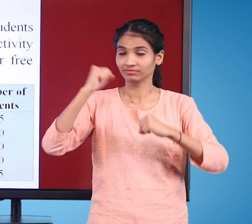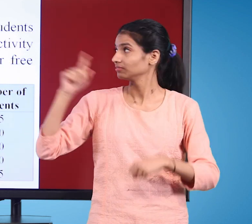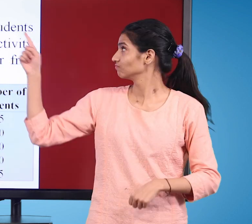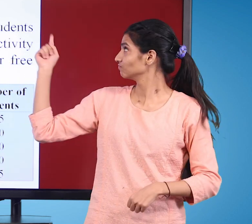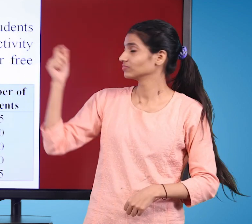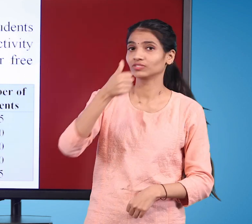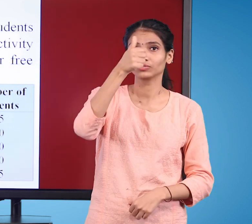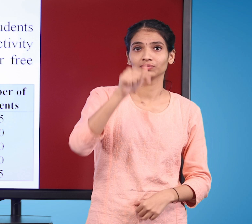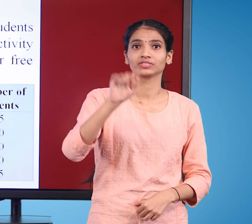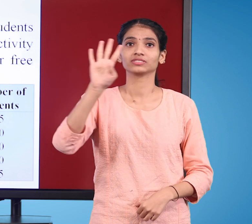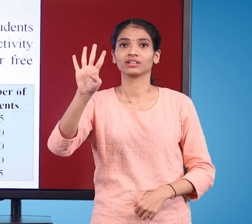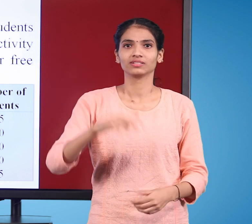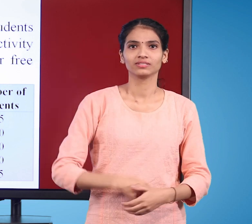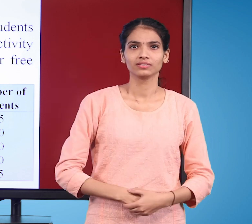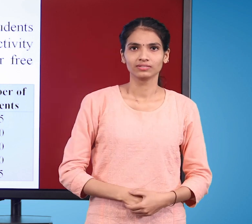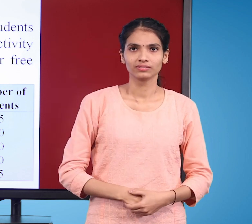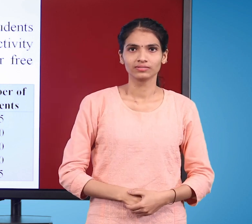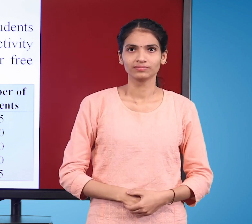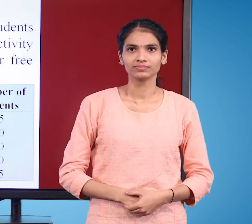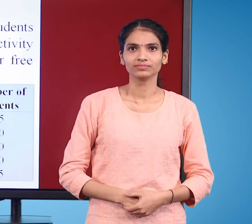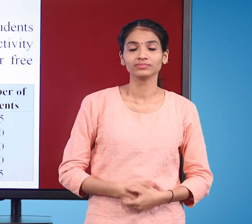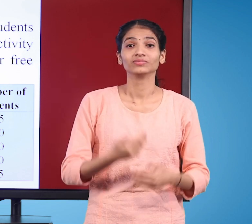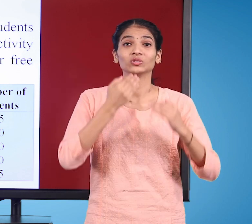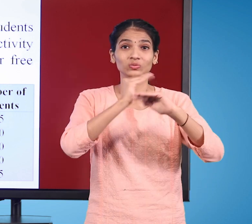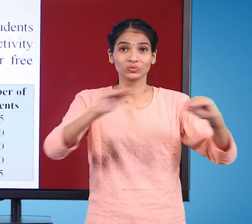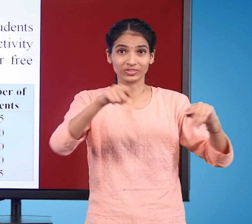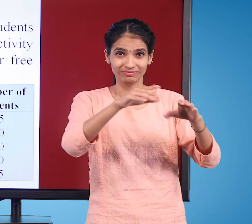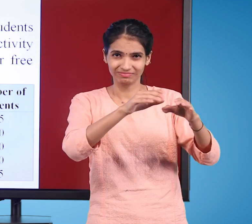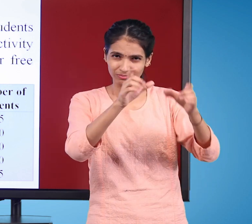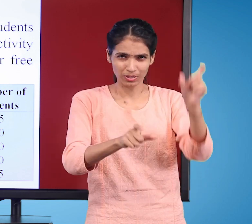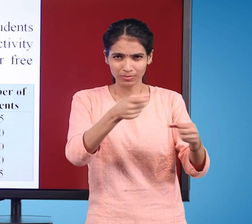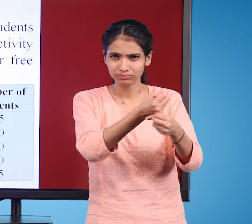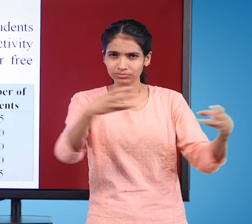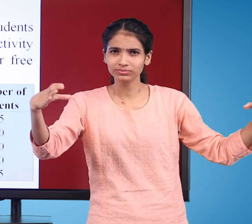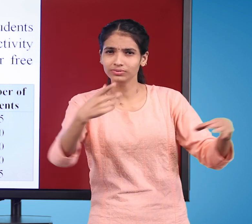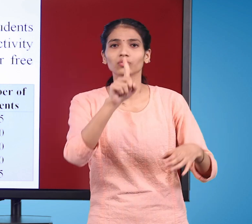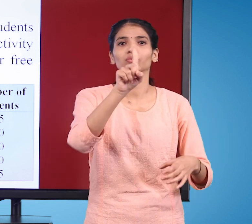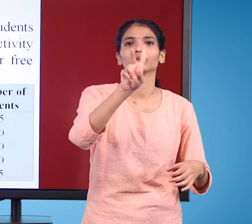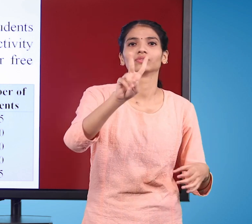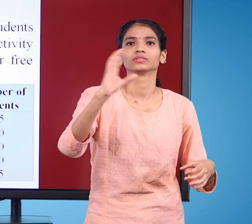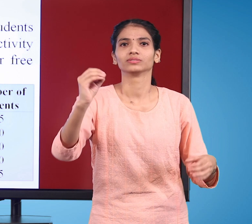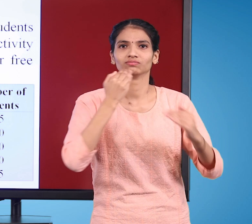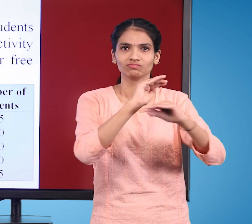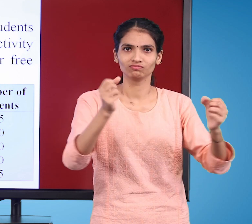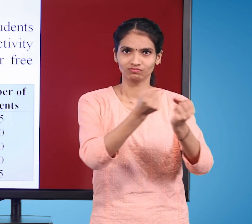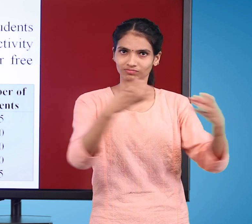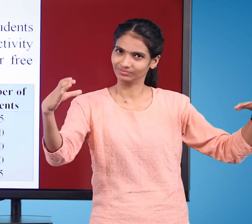Exercise 9.4. 1. A survey of 120 school students was done to find which